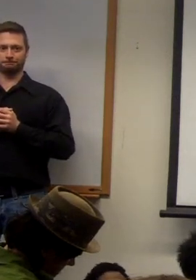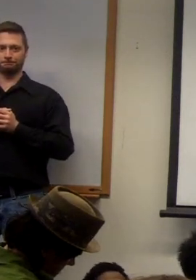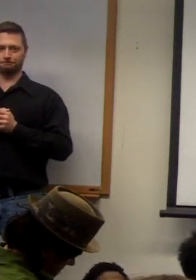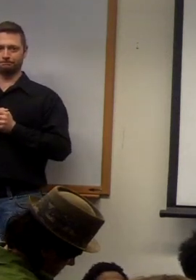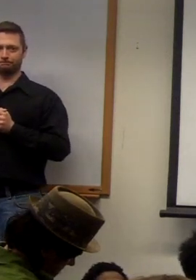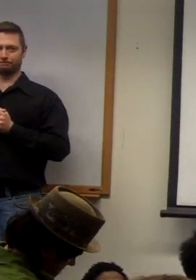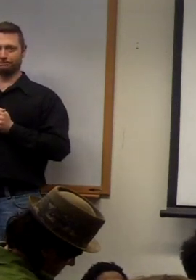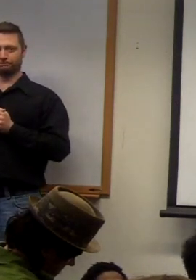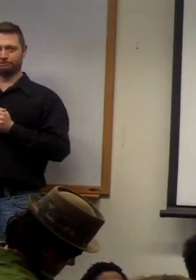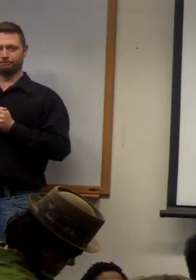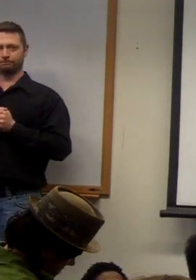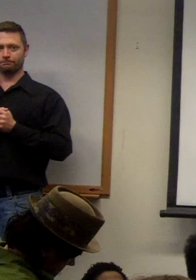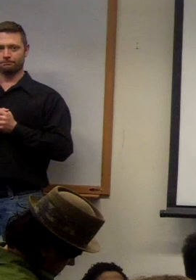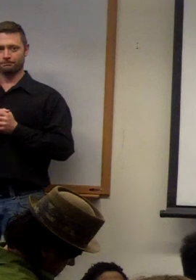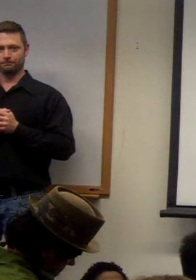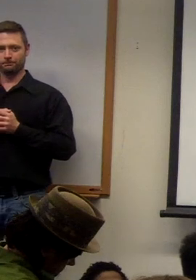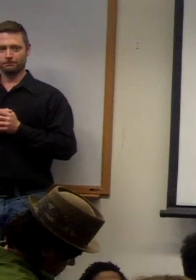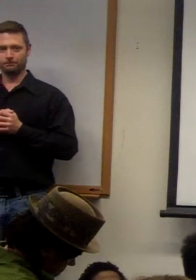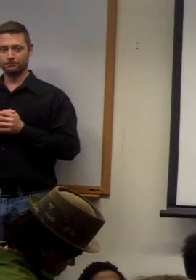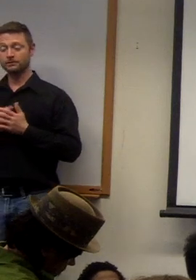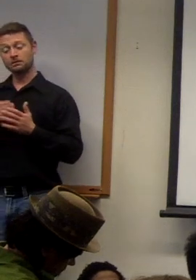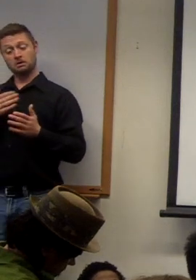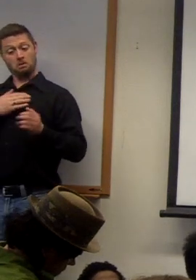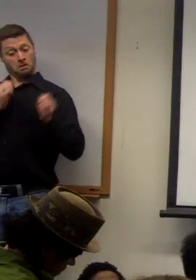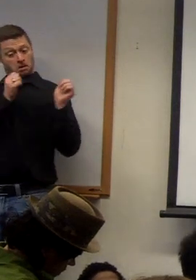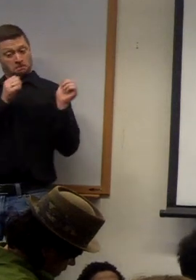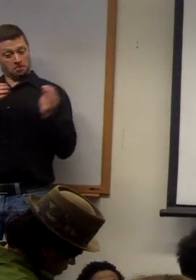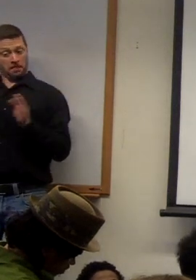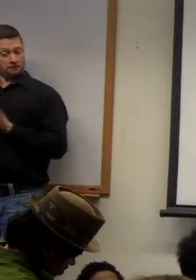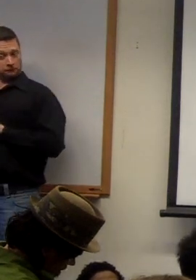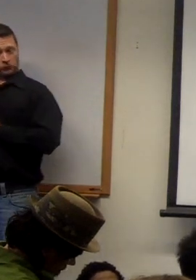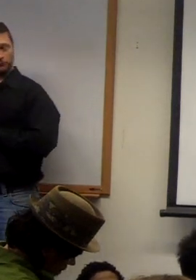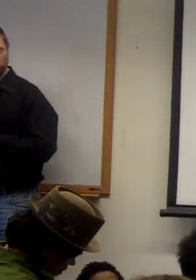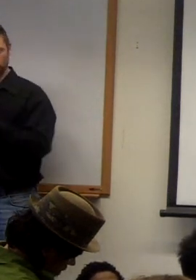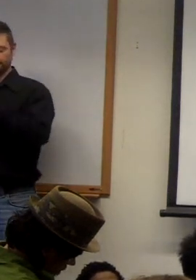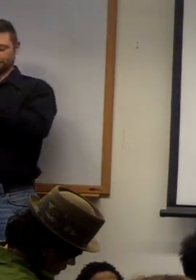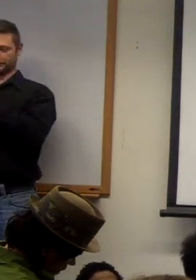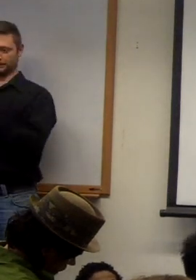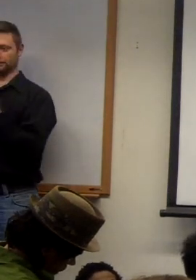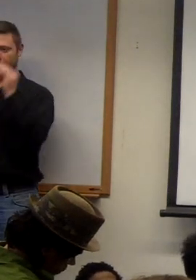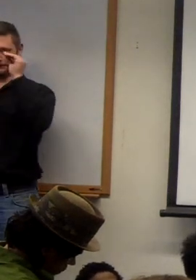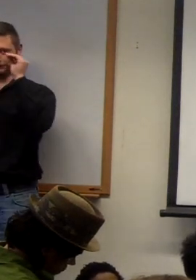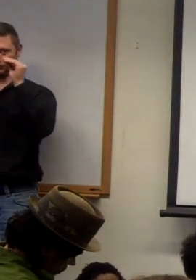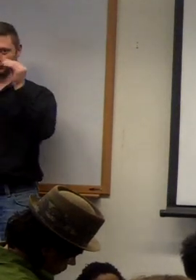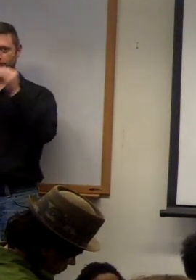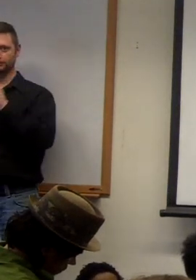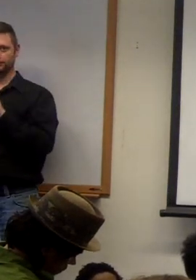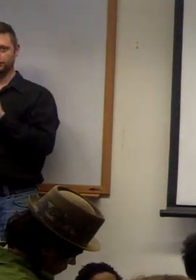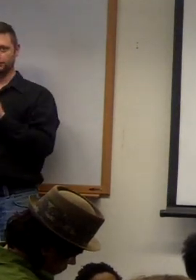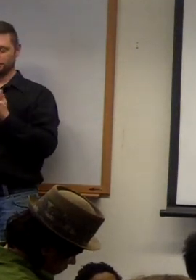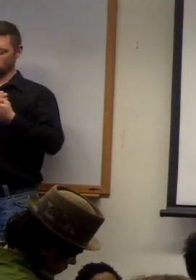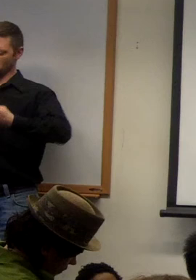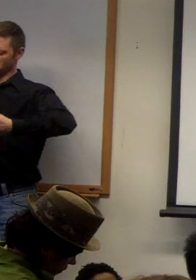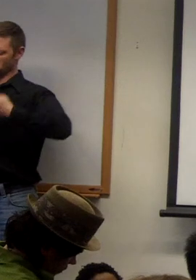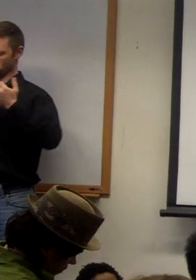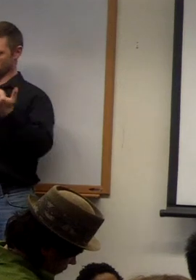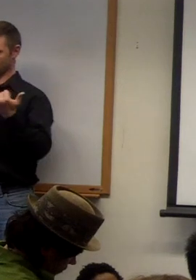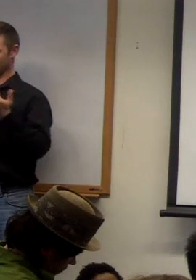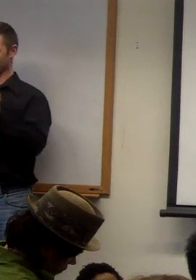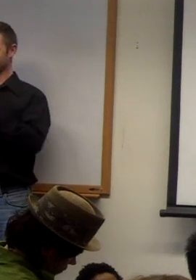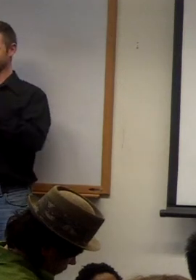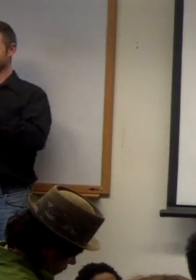My problem, and because I do plan to be a teacher and I plan to be an advocate for, you know, young black people that are struggling,